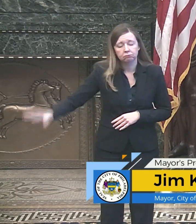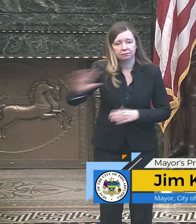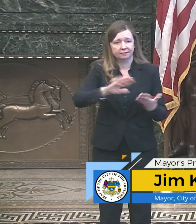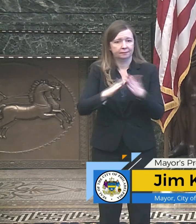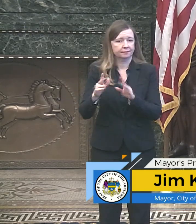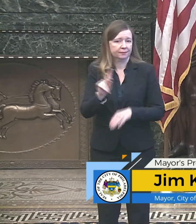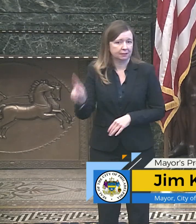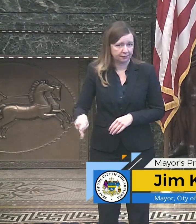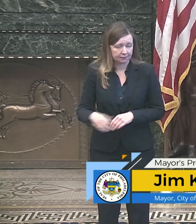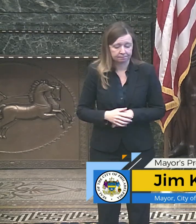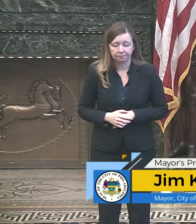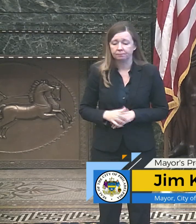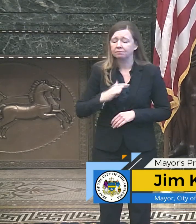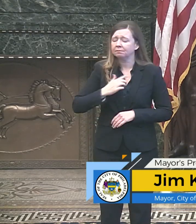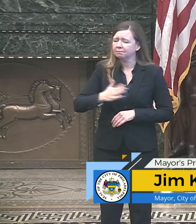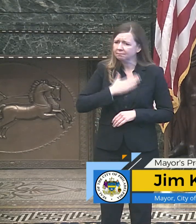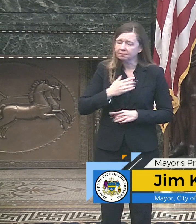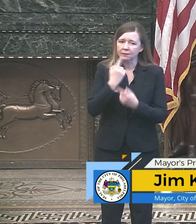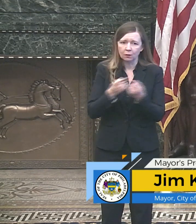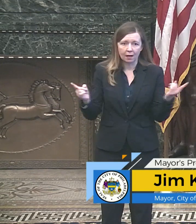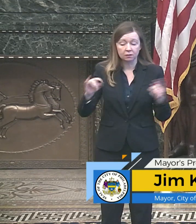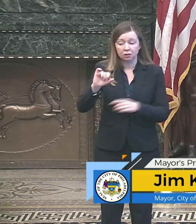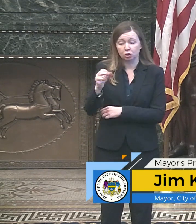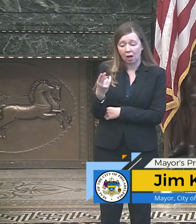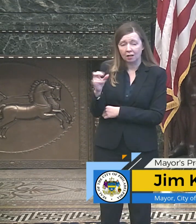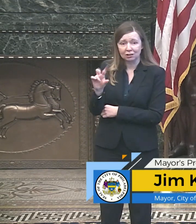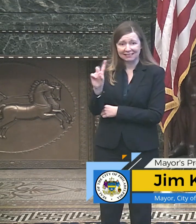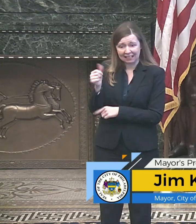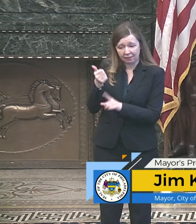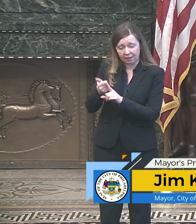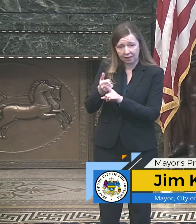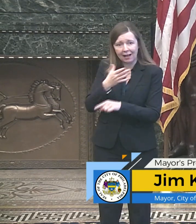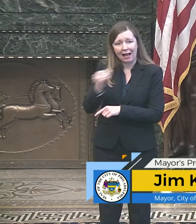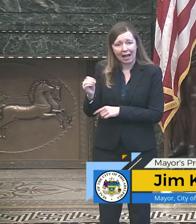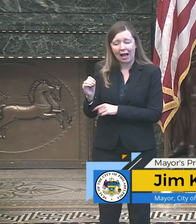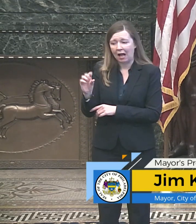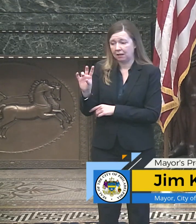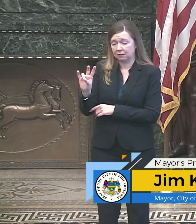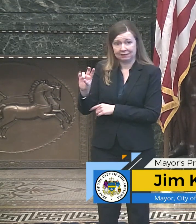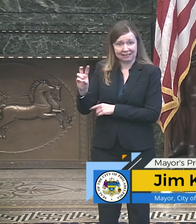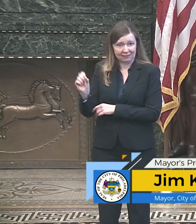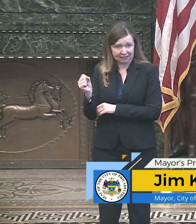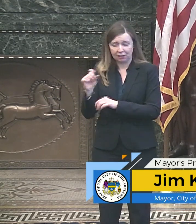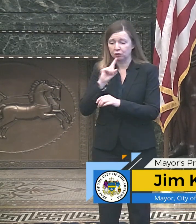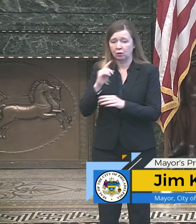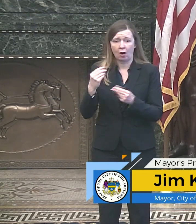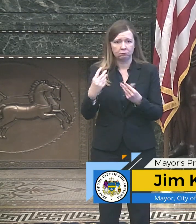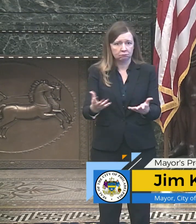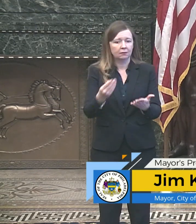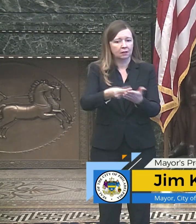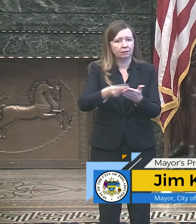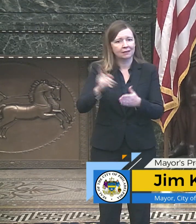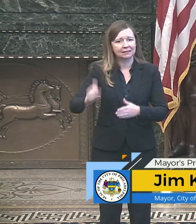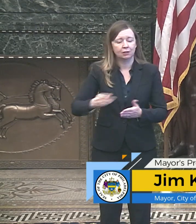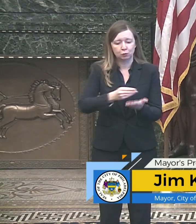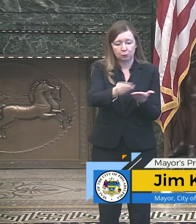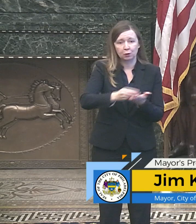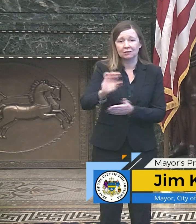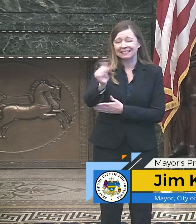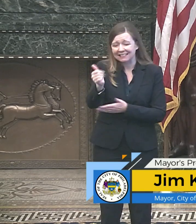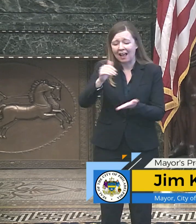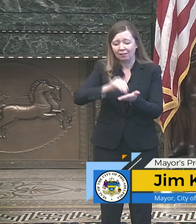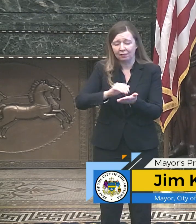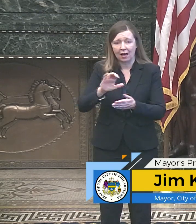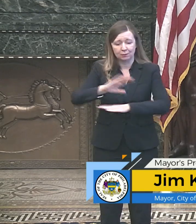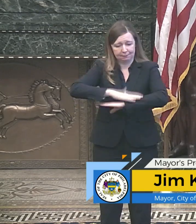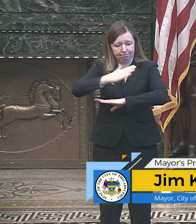Philadelphia area. And I'm pleased to announce that Josh and David and the Sixers are committing the funds needed to purchase 10,000